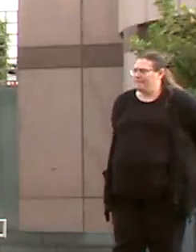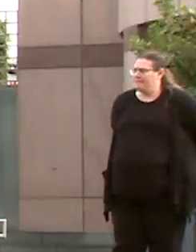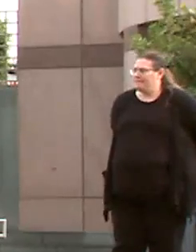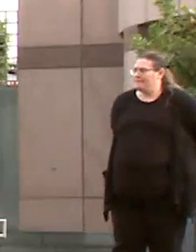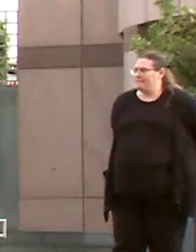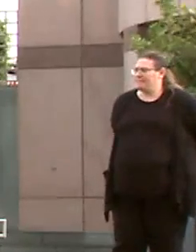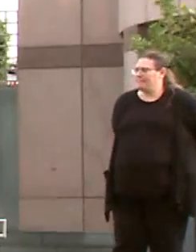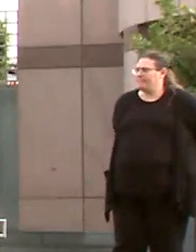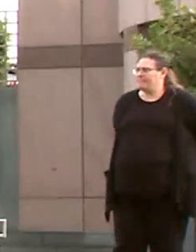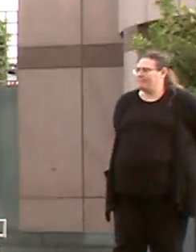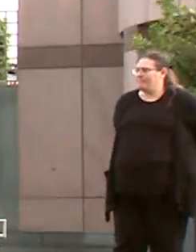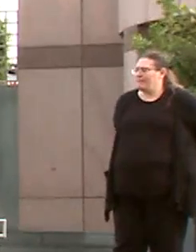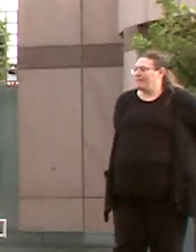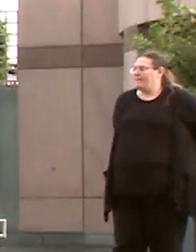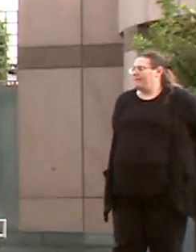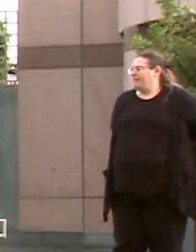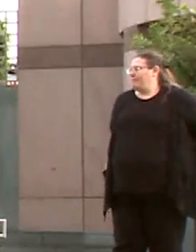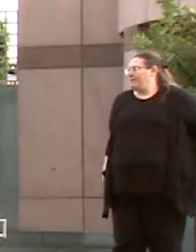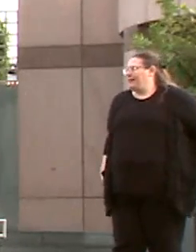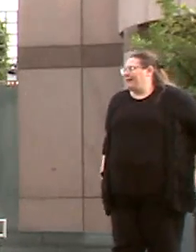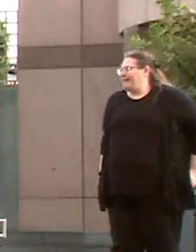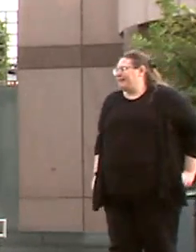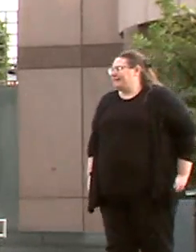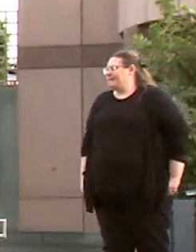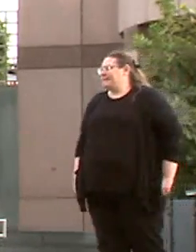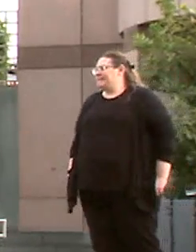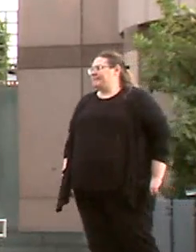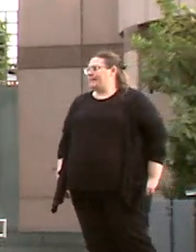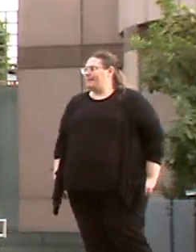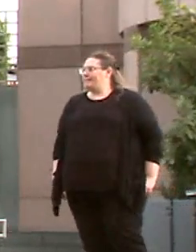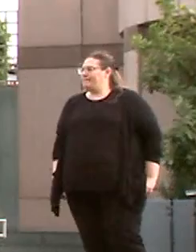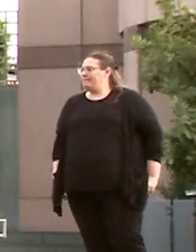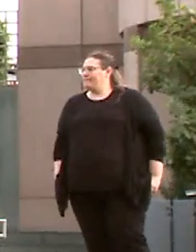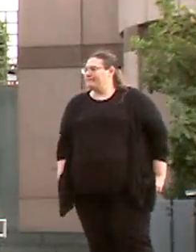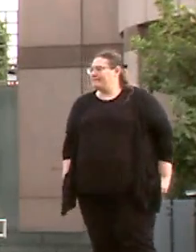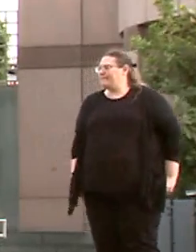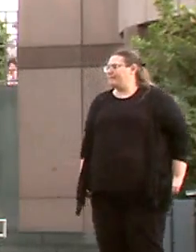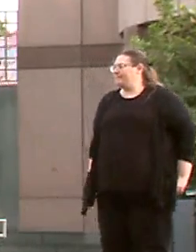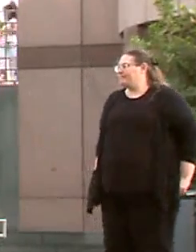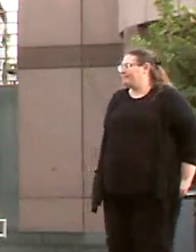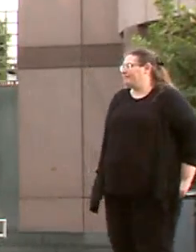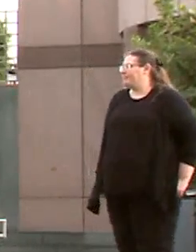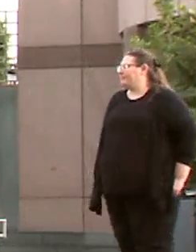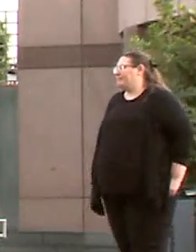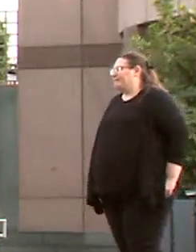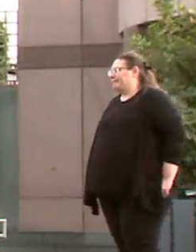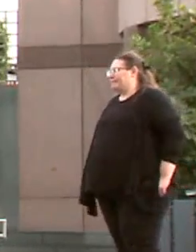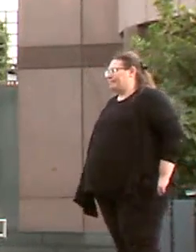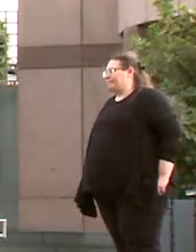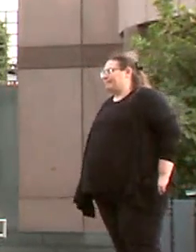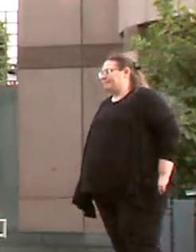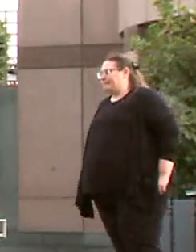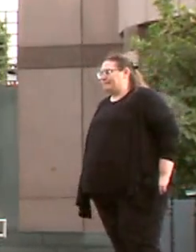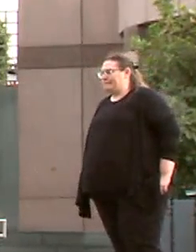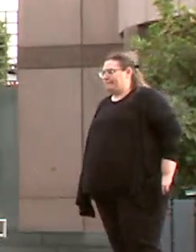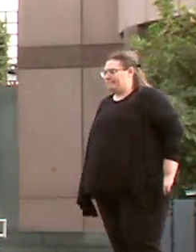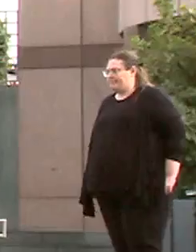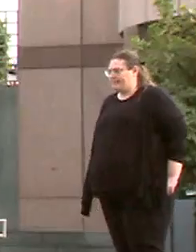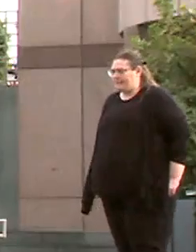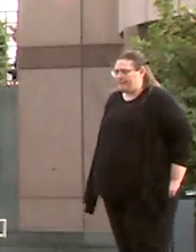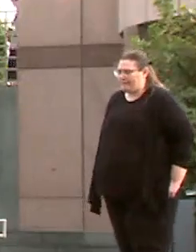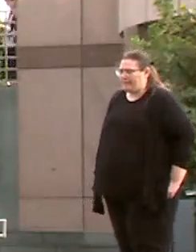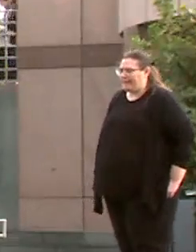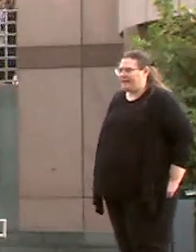as something that they should maybe not pay attention to because it's not happening to them, or they're not